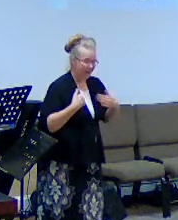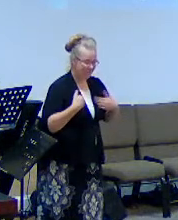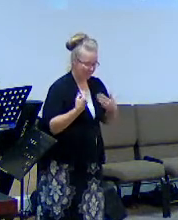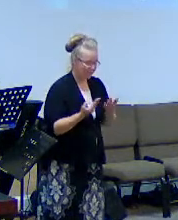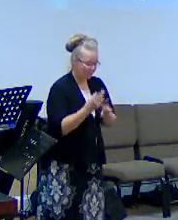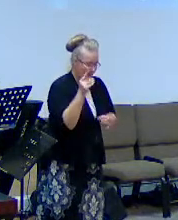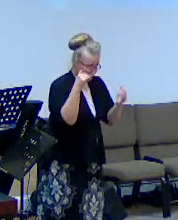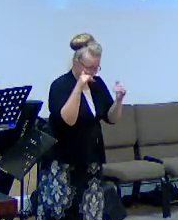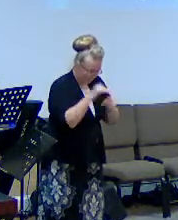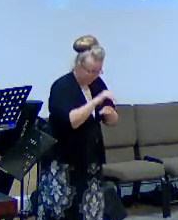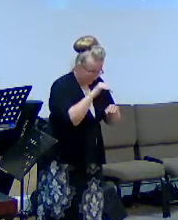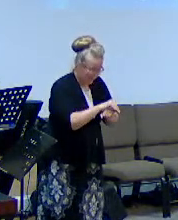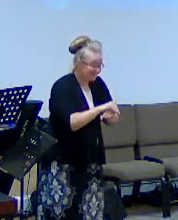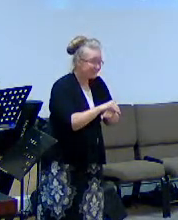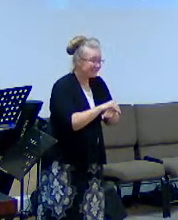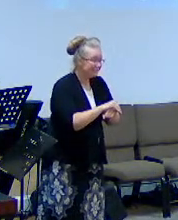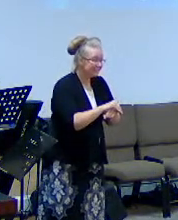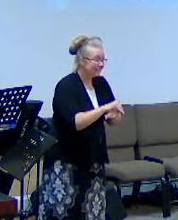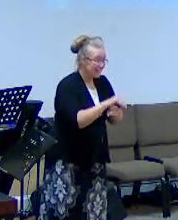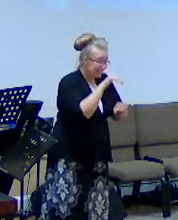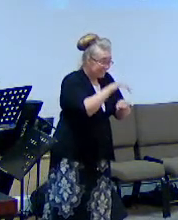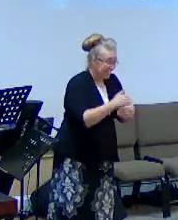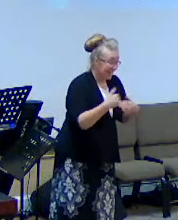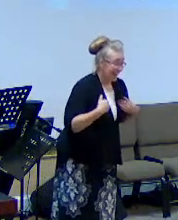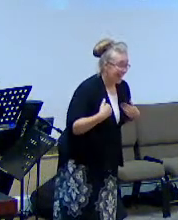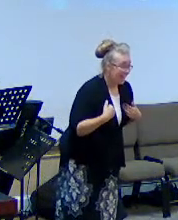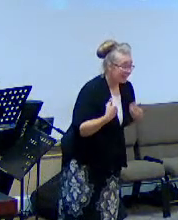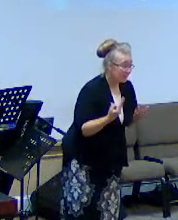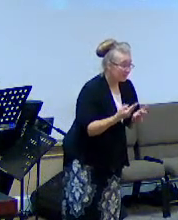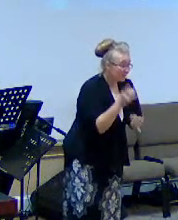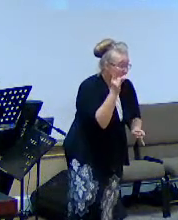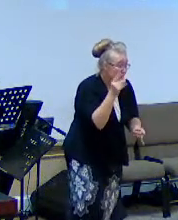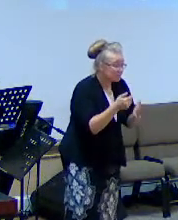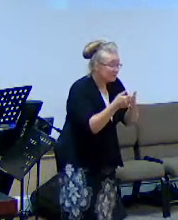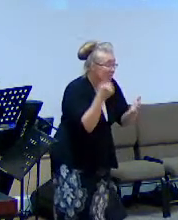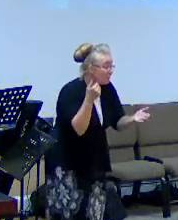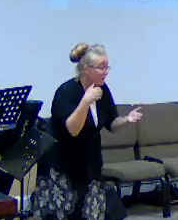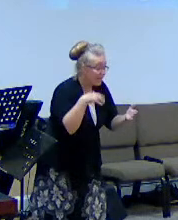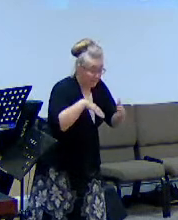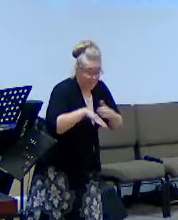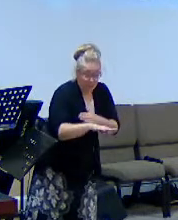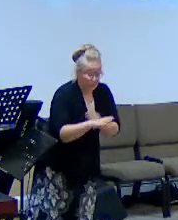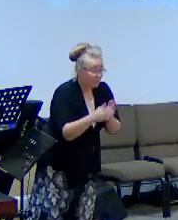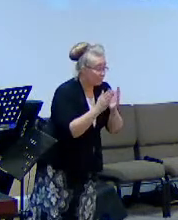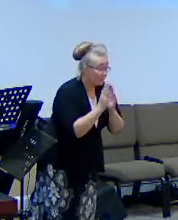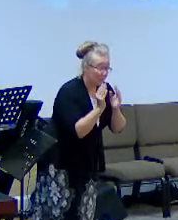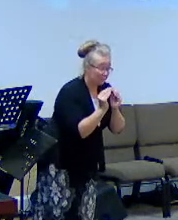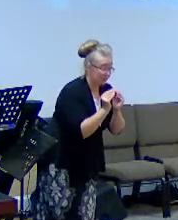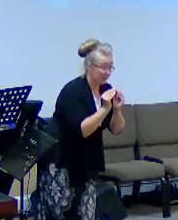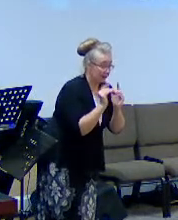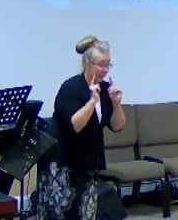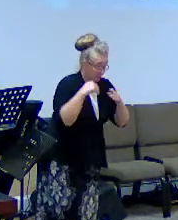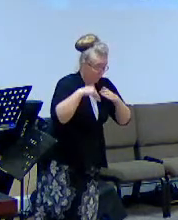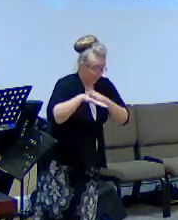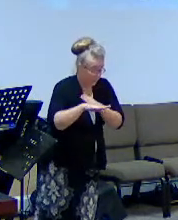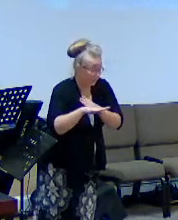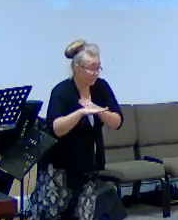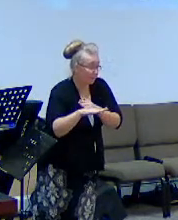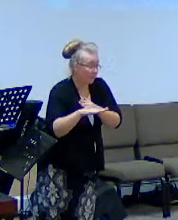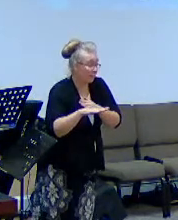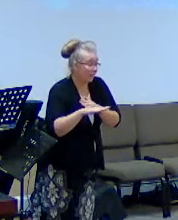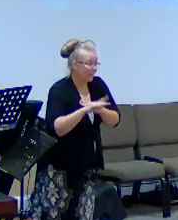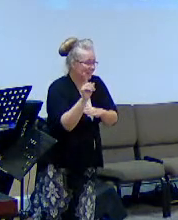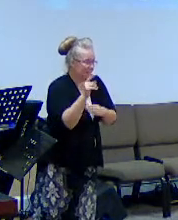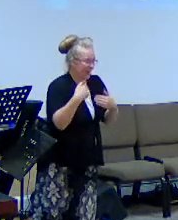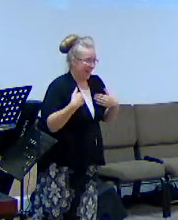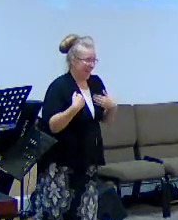night. The night I got it, before I even entered into that prayer meeting that I was going into. That's where I got the